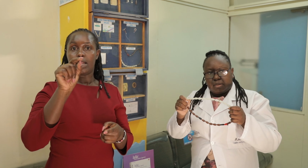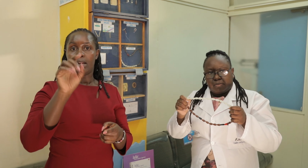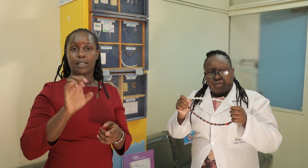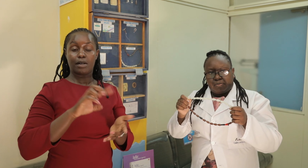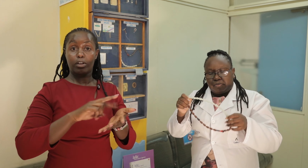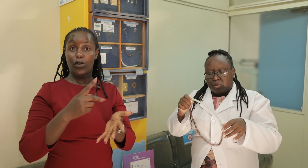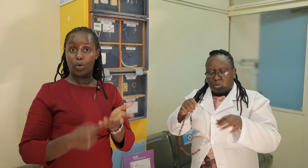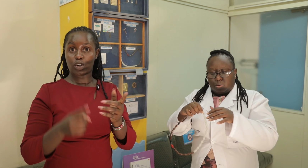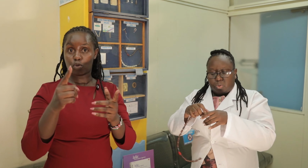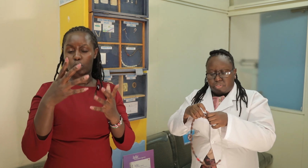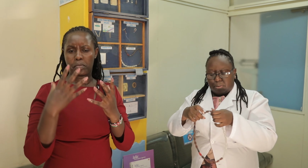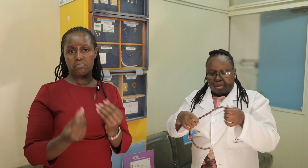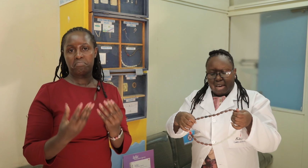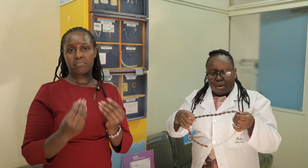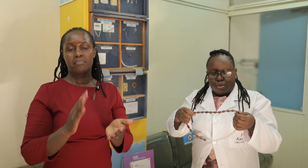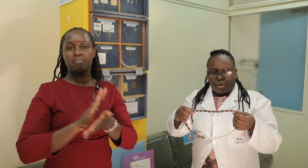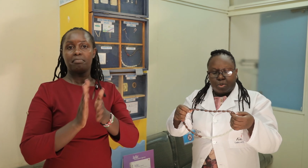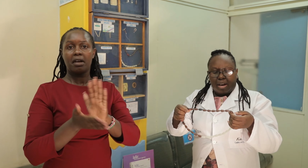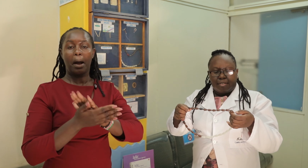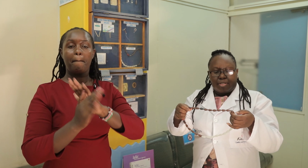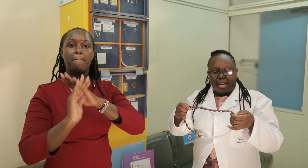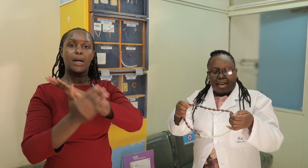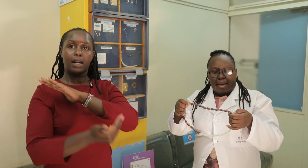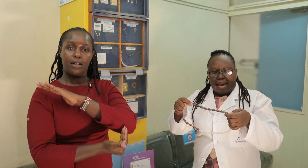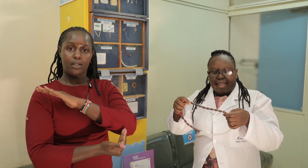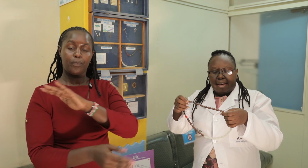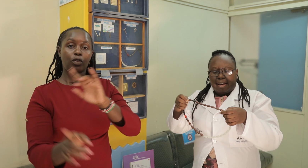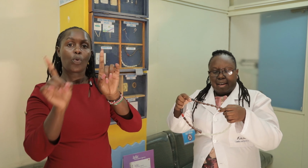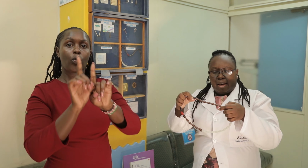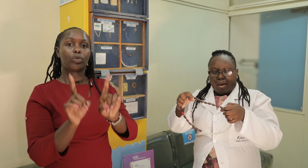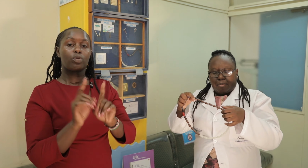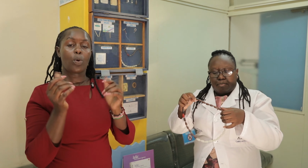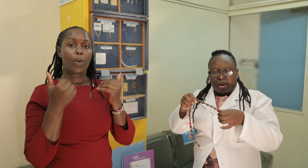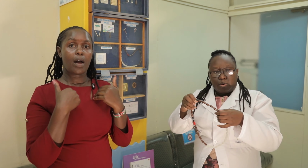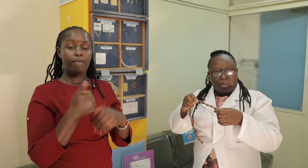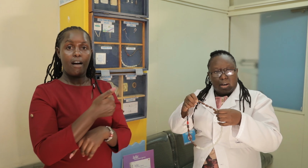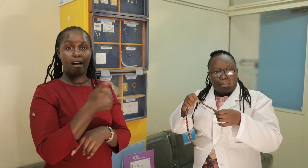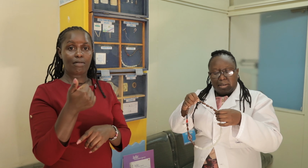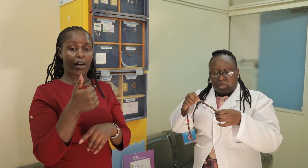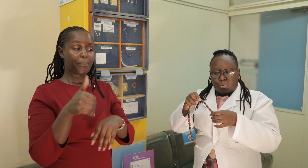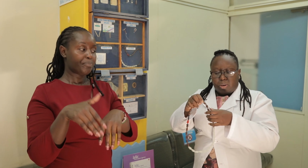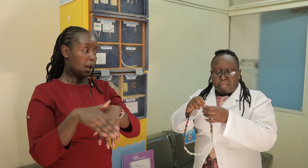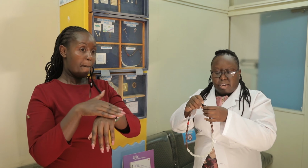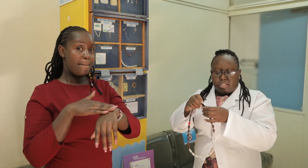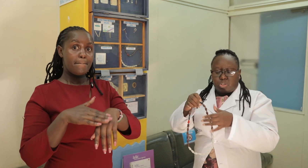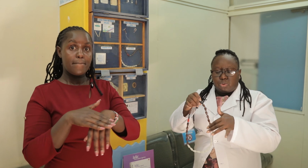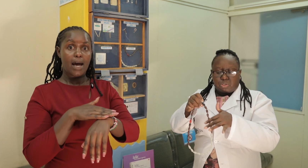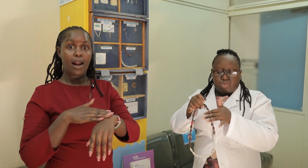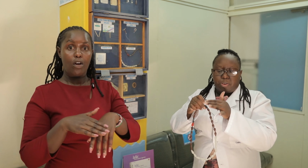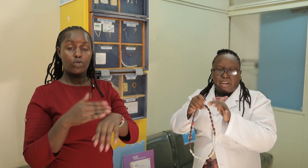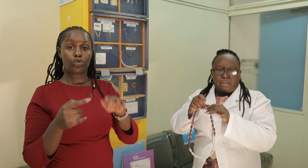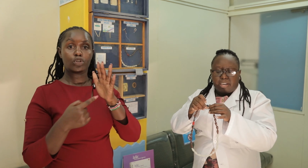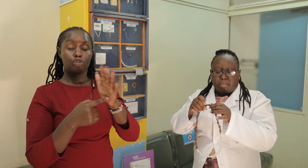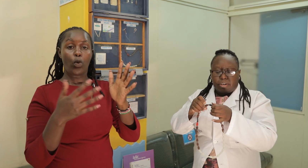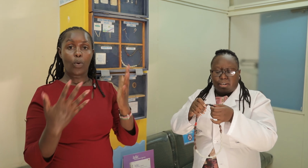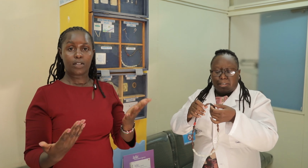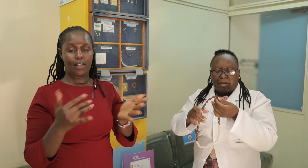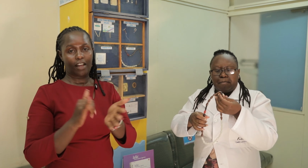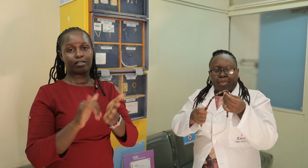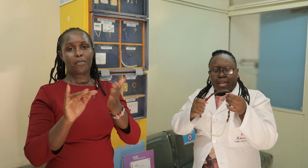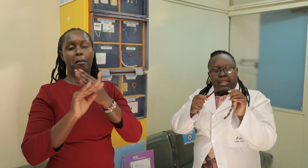pregnant. So from there, we also have the other brown beads, whereby it shows where you cannot